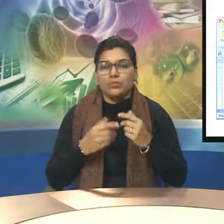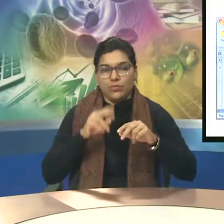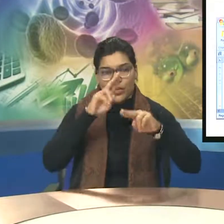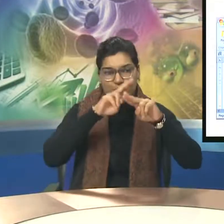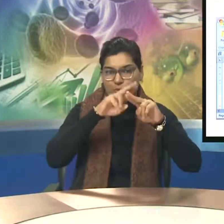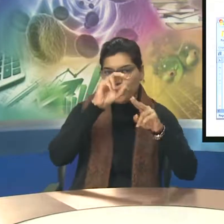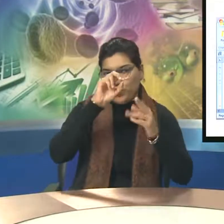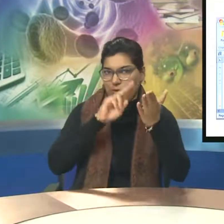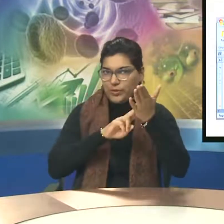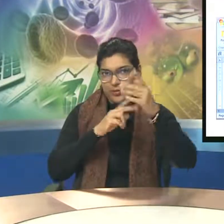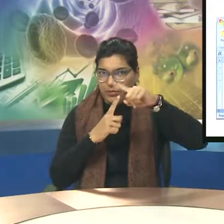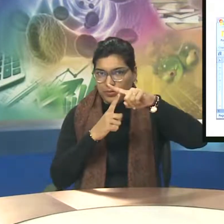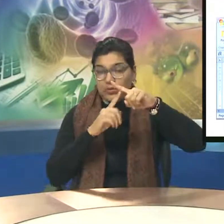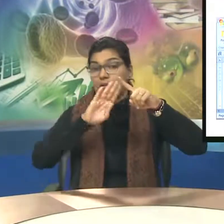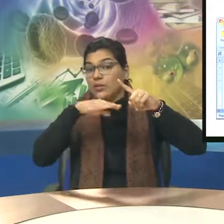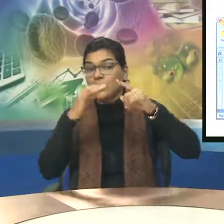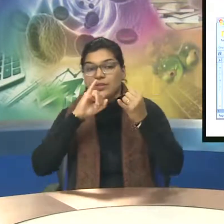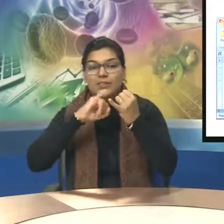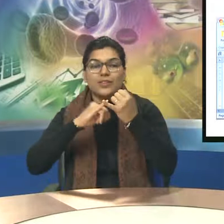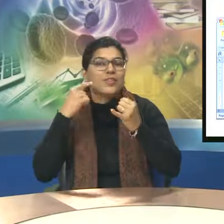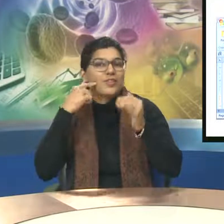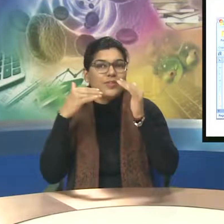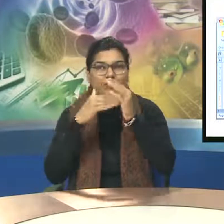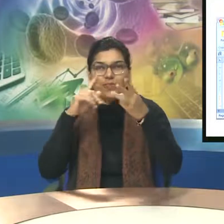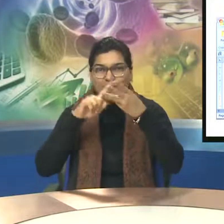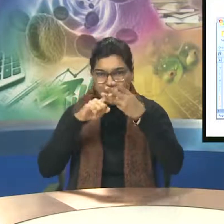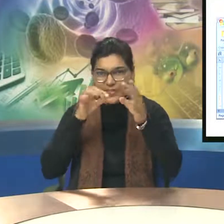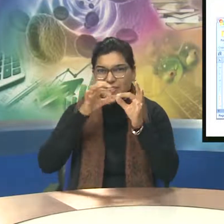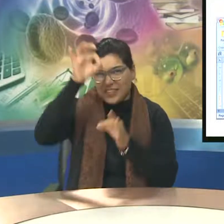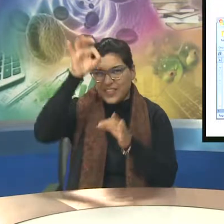Next is font size.